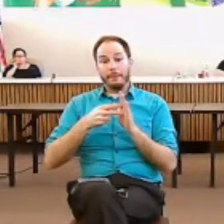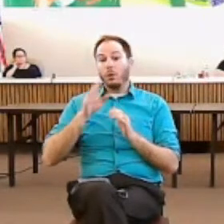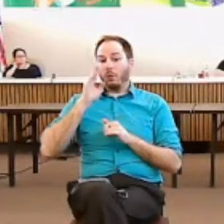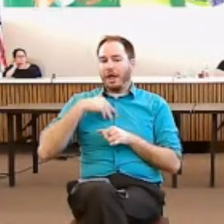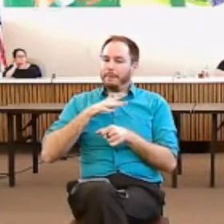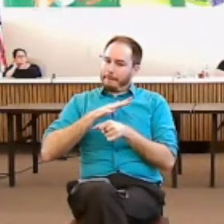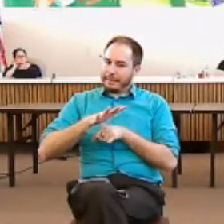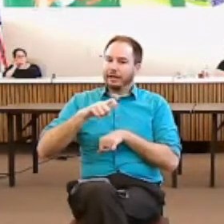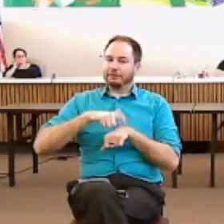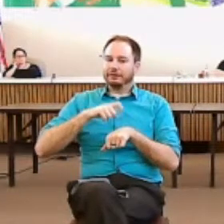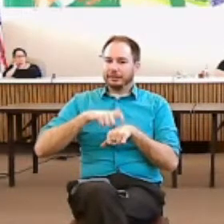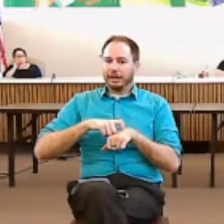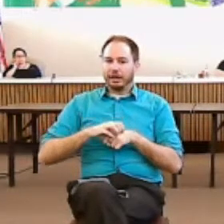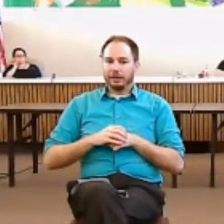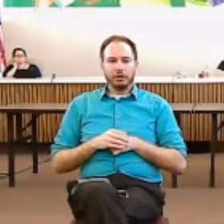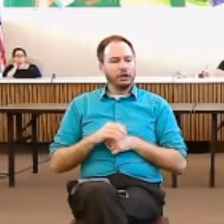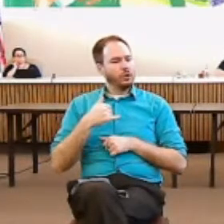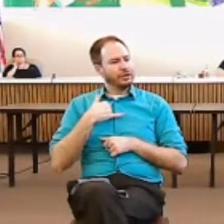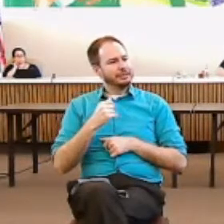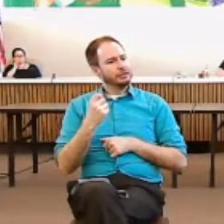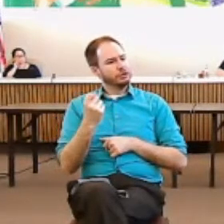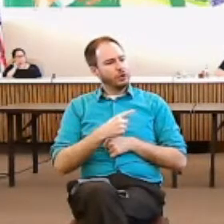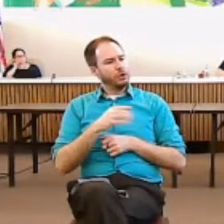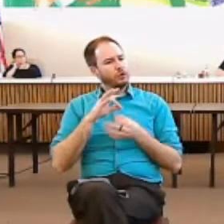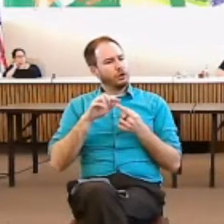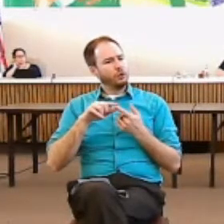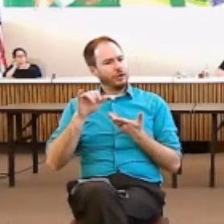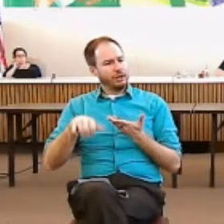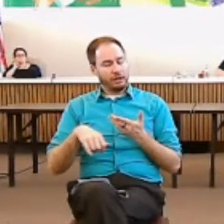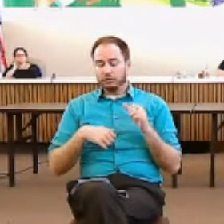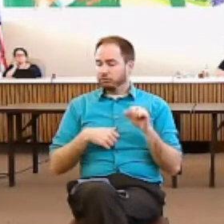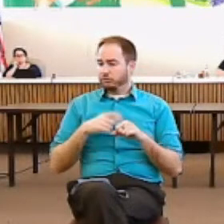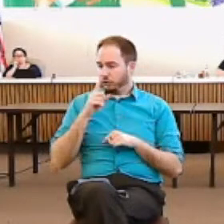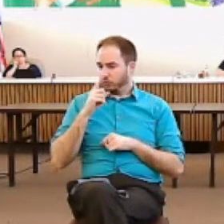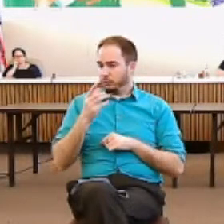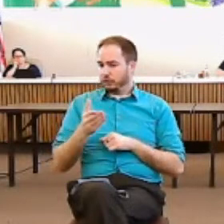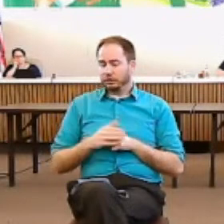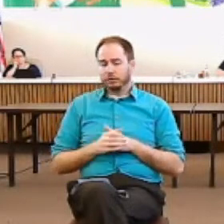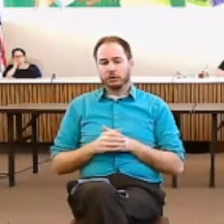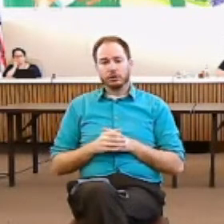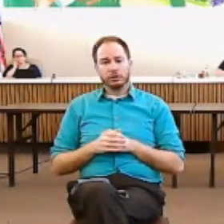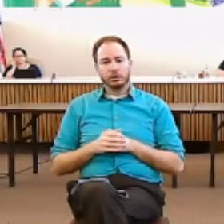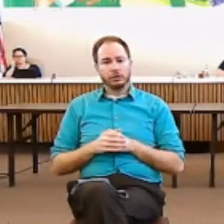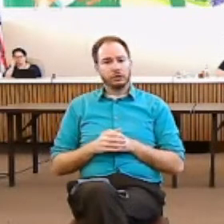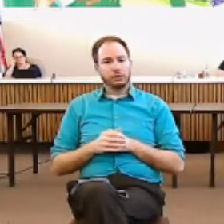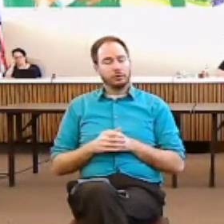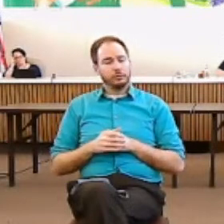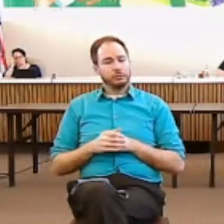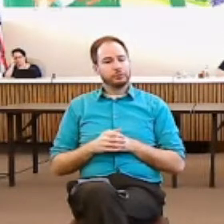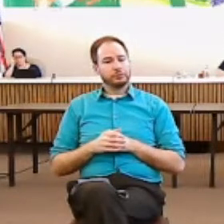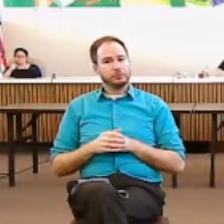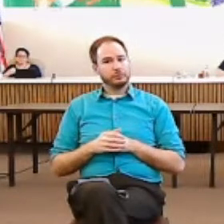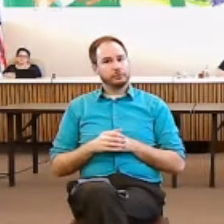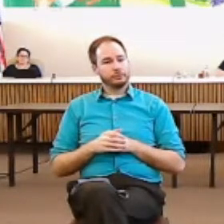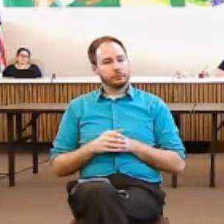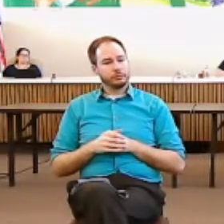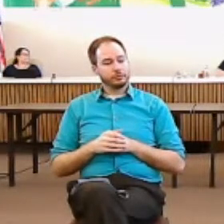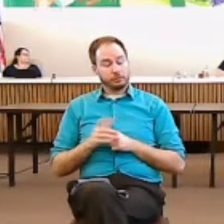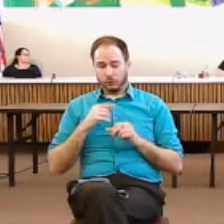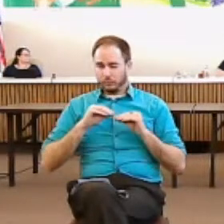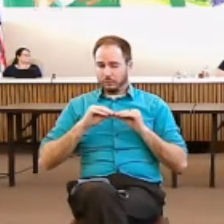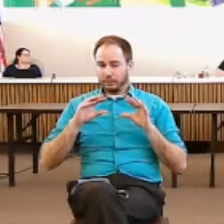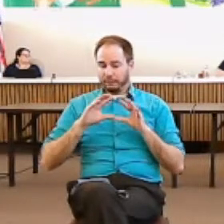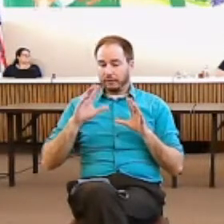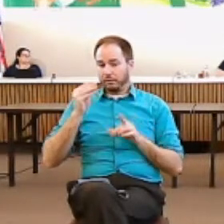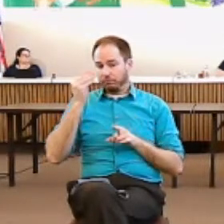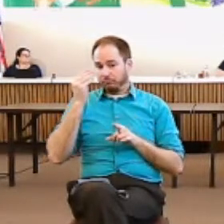plenty of time to get. I still that. have a You question should. about that, okay? Sure. Also. So I mean, believe- just to be